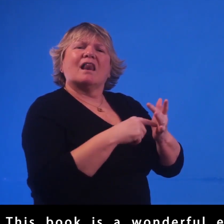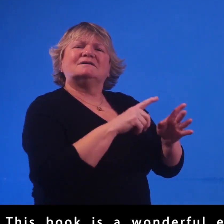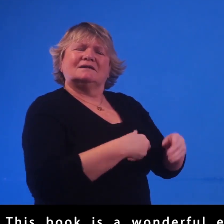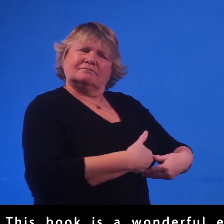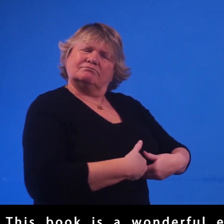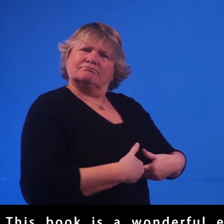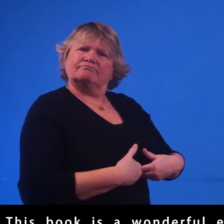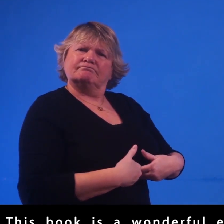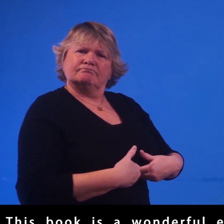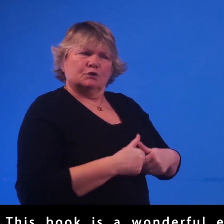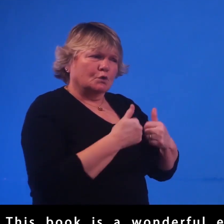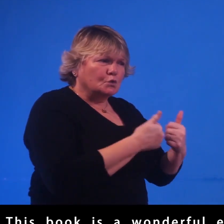books.